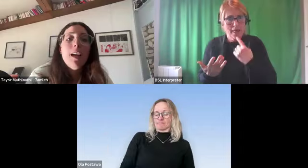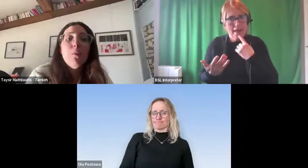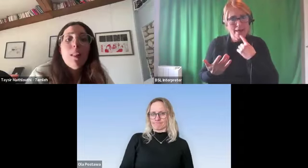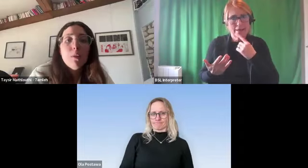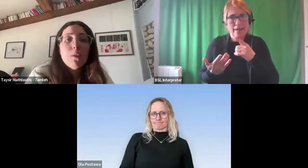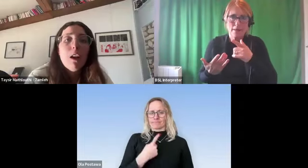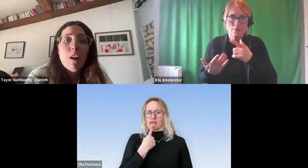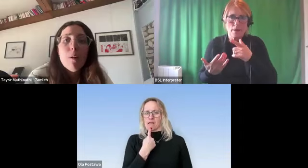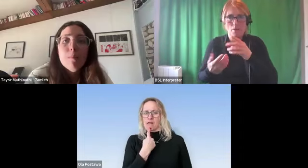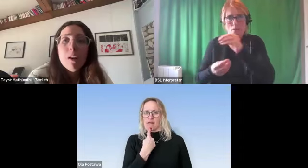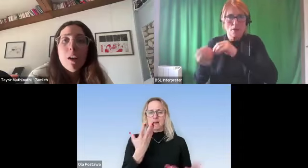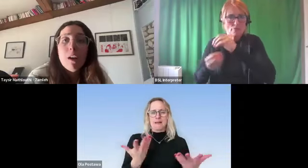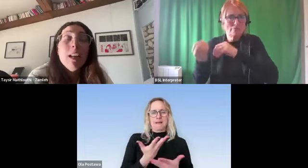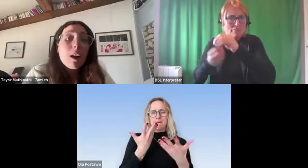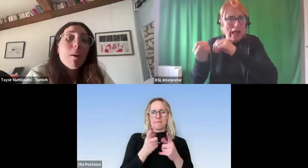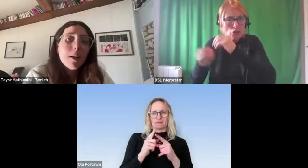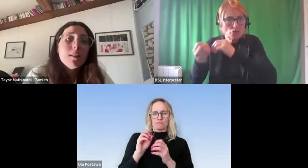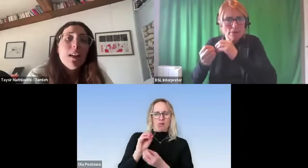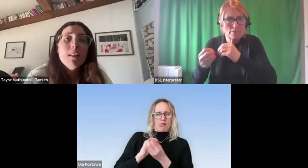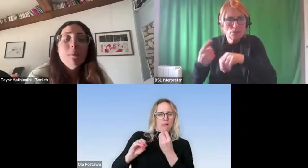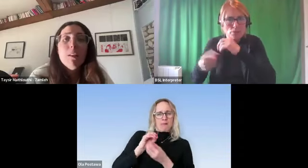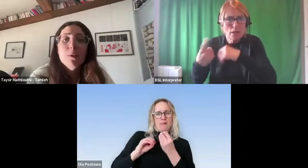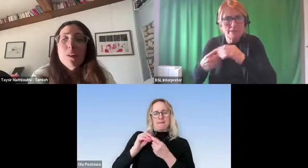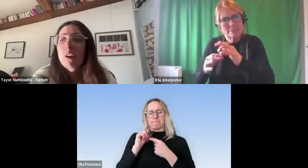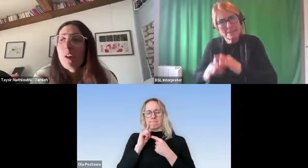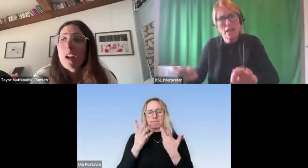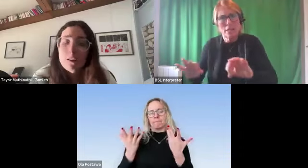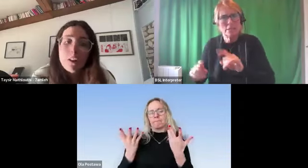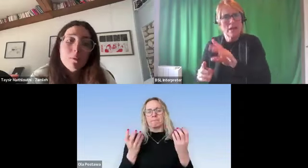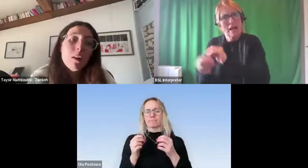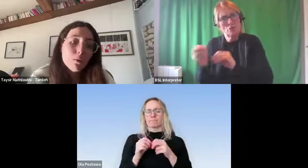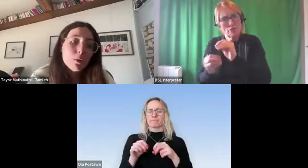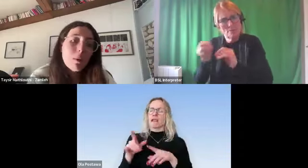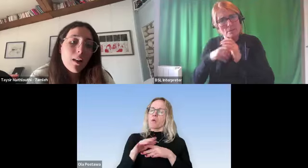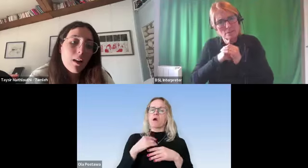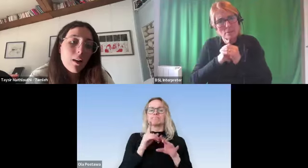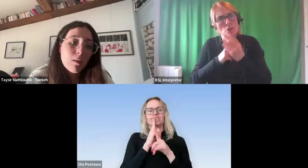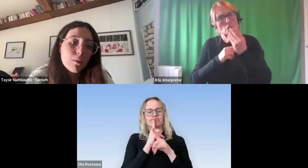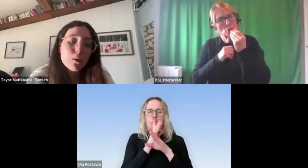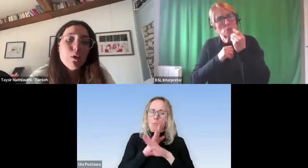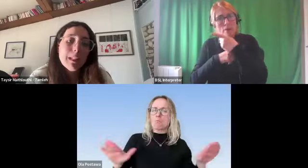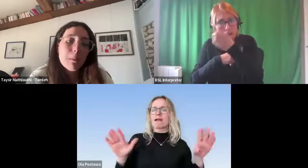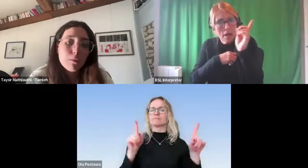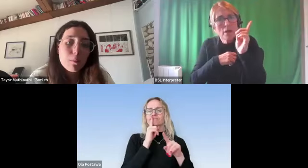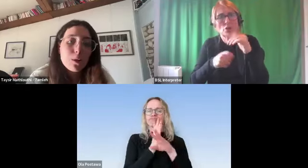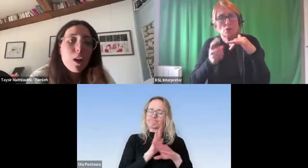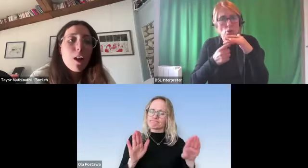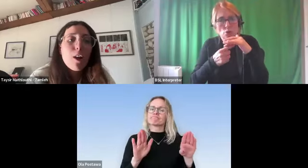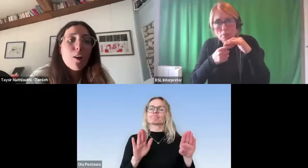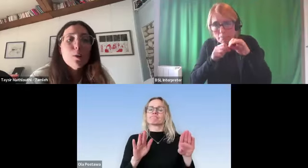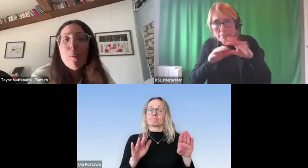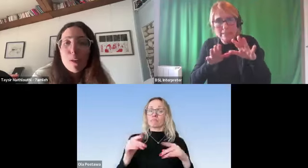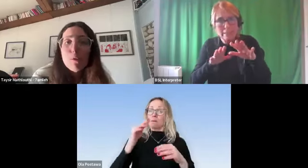algorithms and without and are being silenced by those algorithms used by those social media